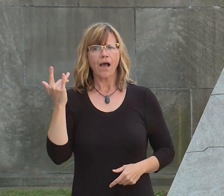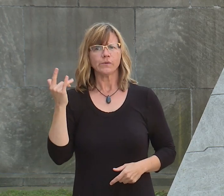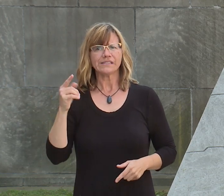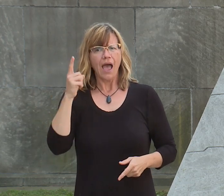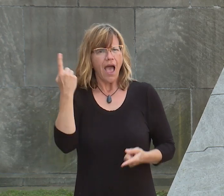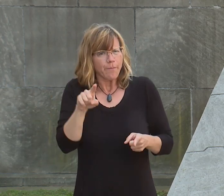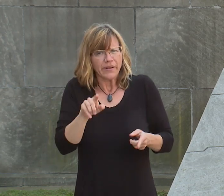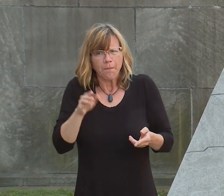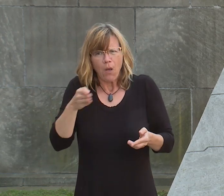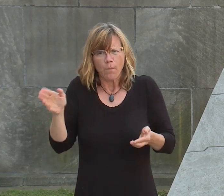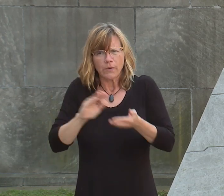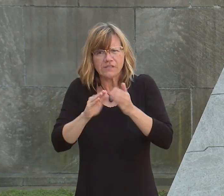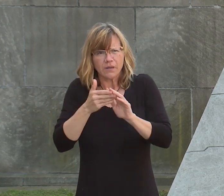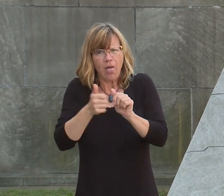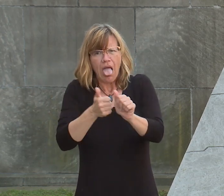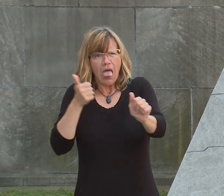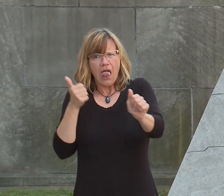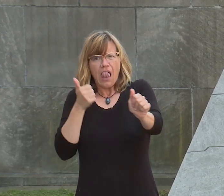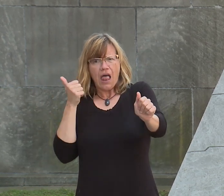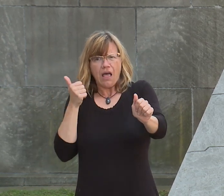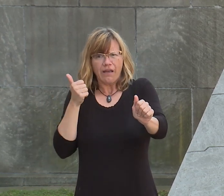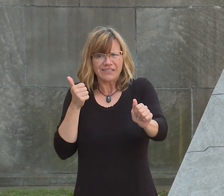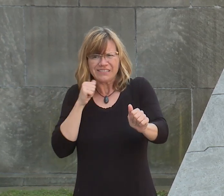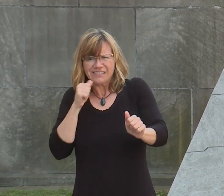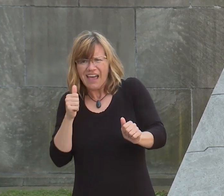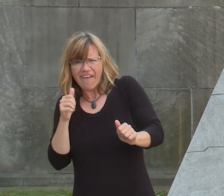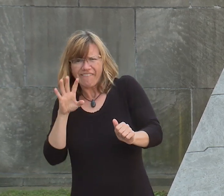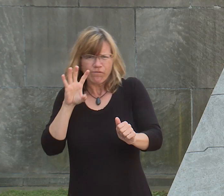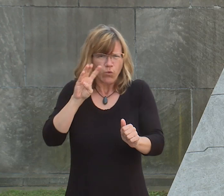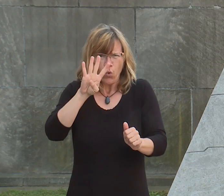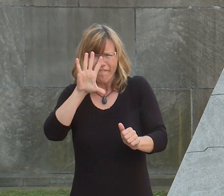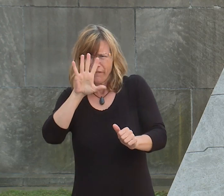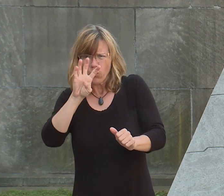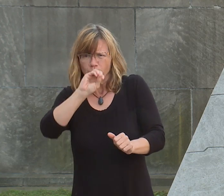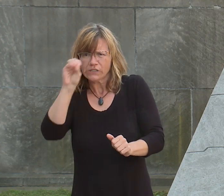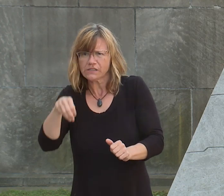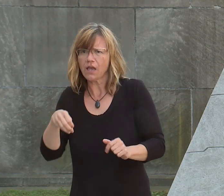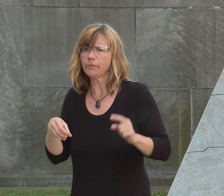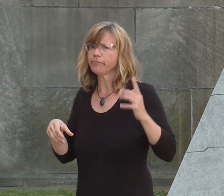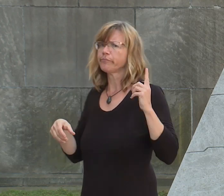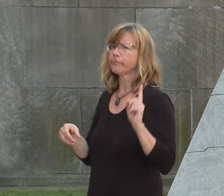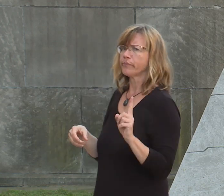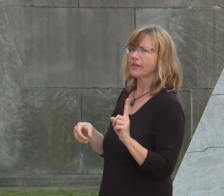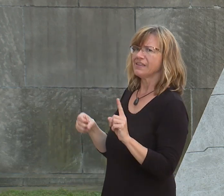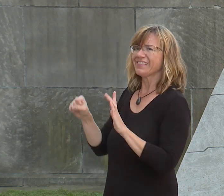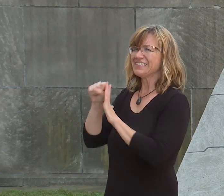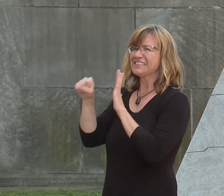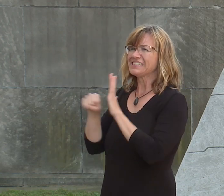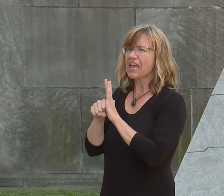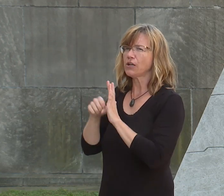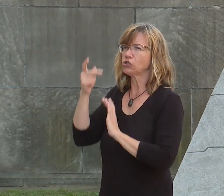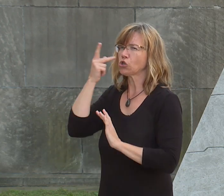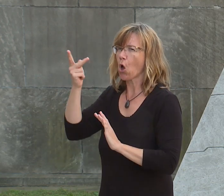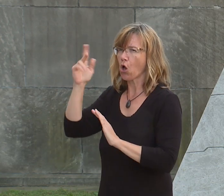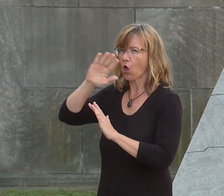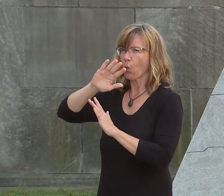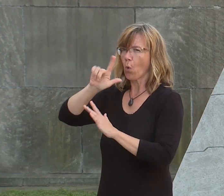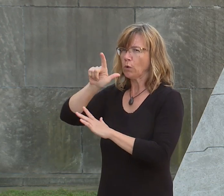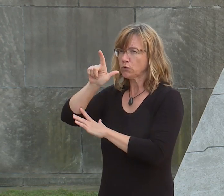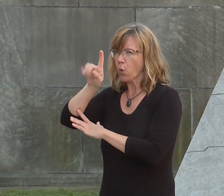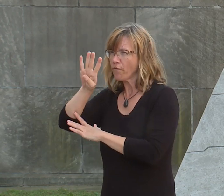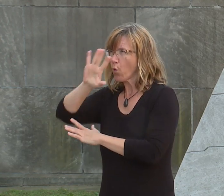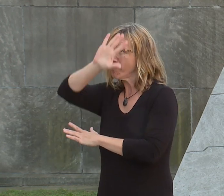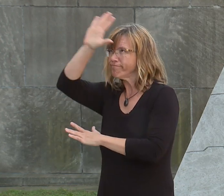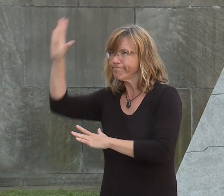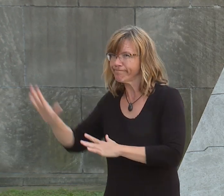mark as quickly? Yeah, so I think, first of all, the state, you really have to look at across all the jurisdictions. And we know that Baltimore